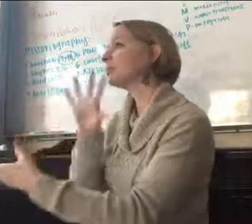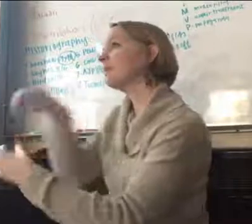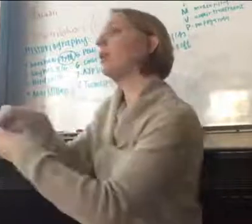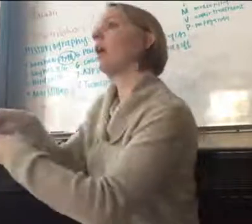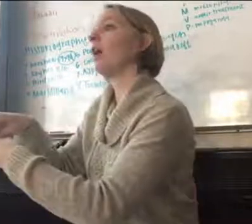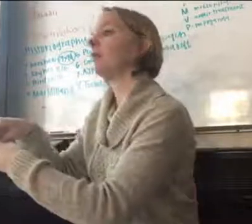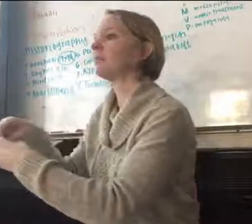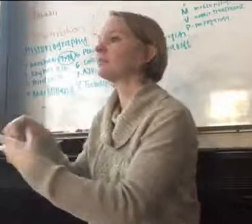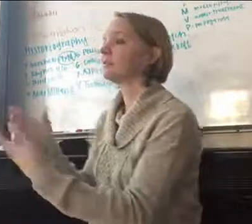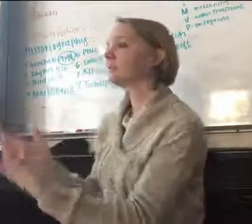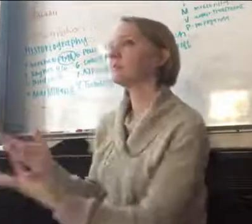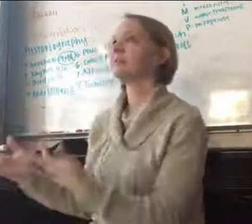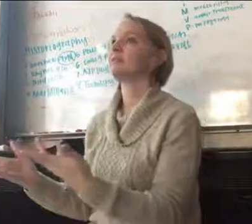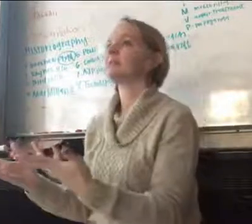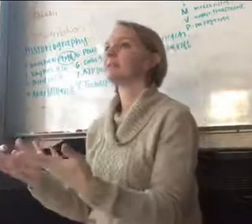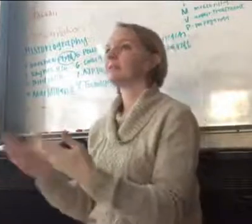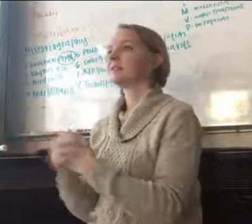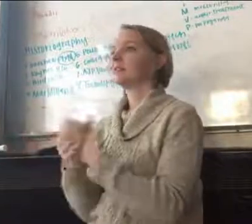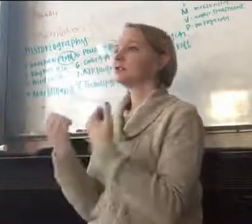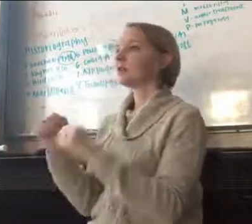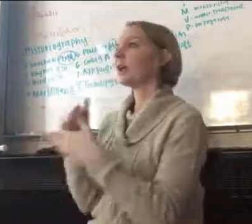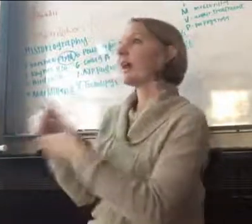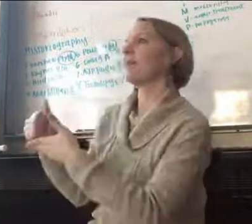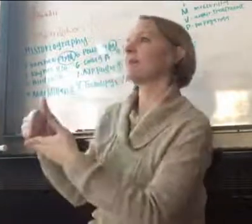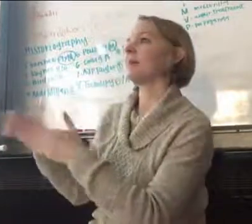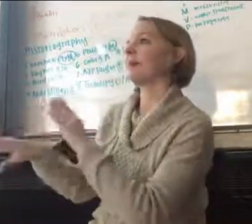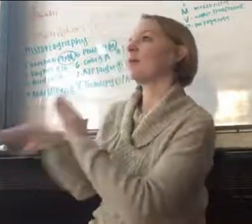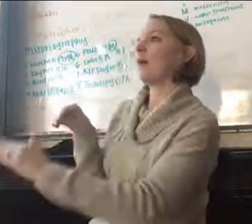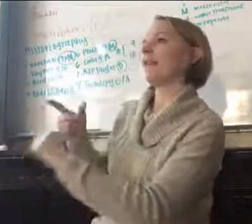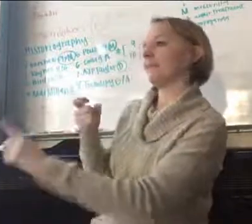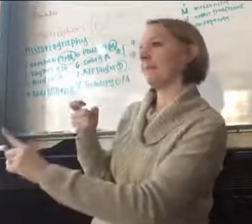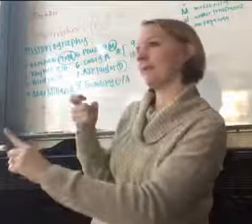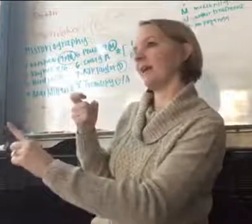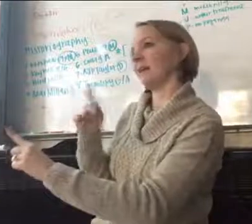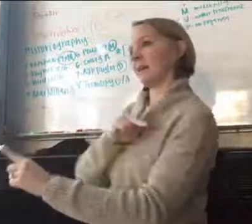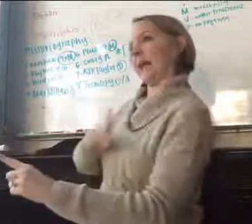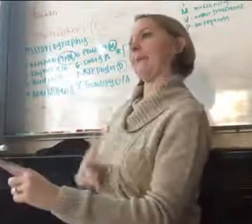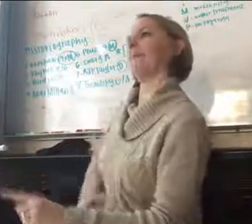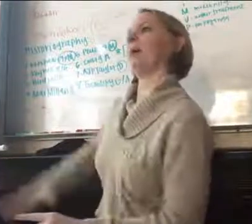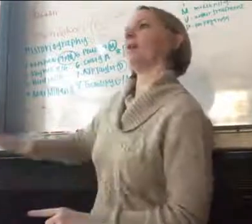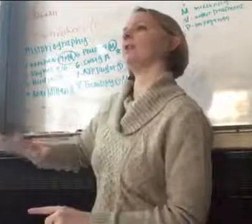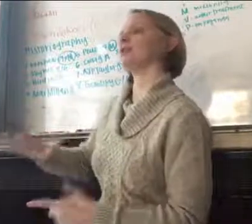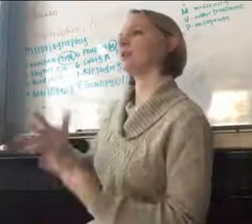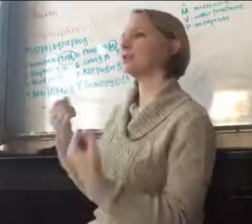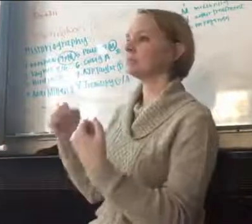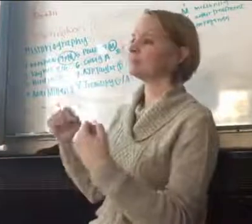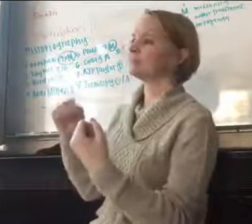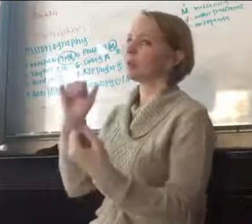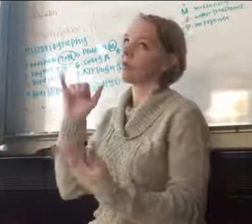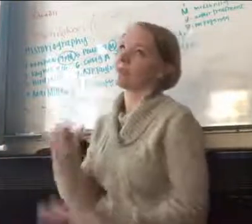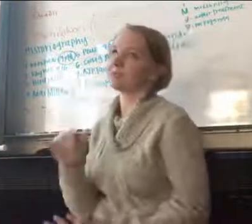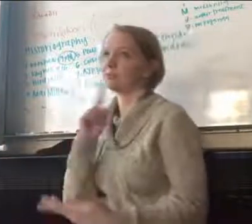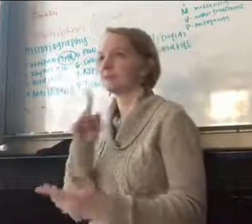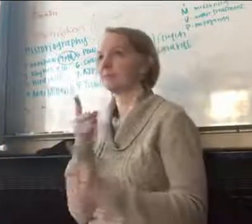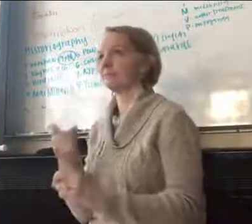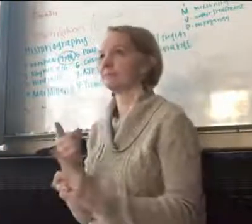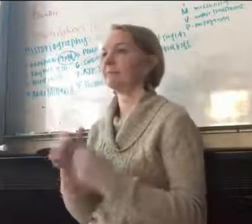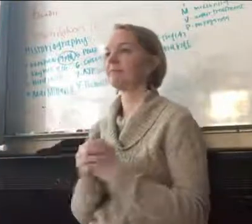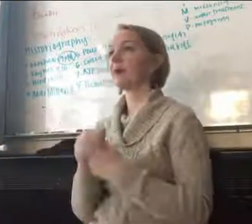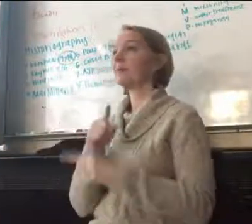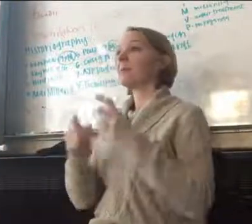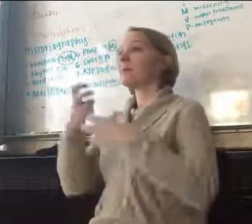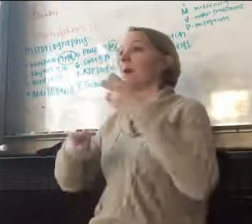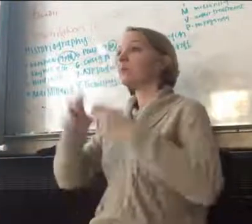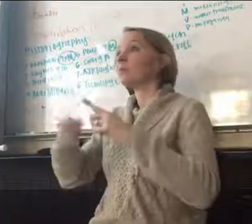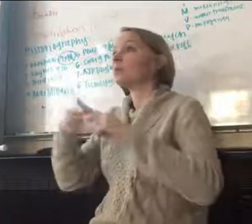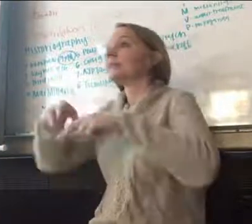of these really big empires. That's what they're fighting for. Okay? So here's the problem, though. When you sit